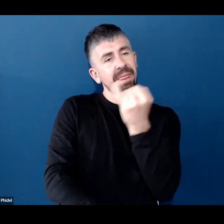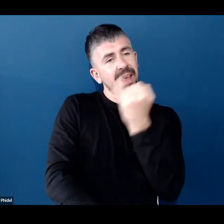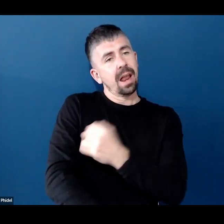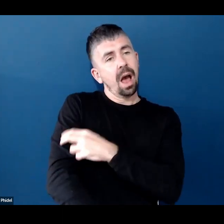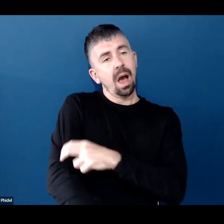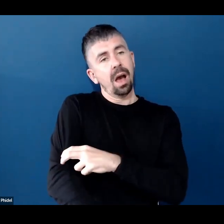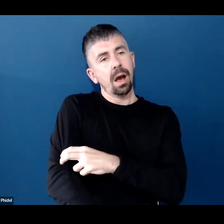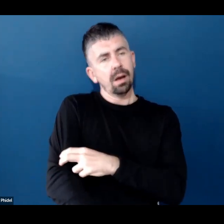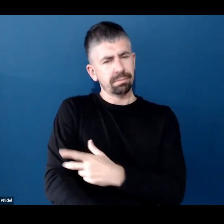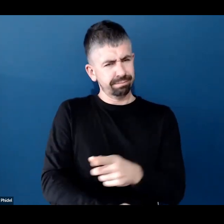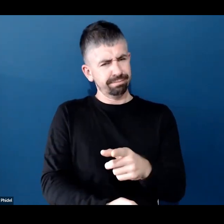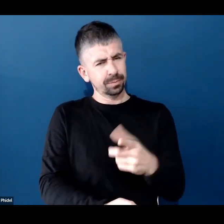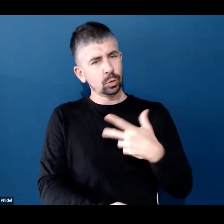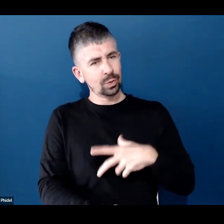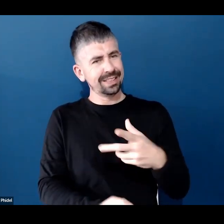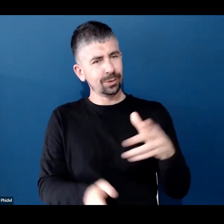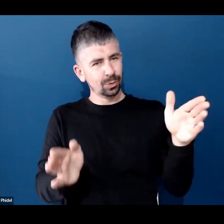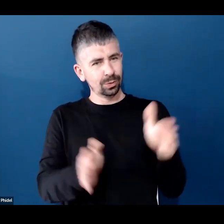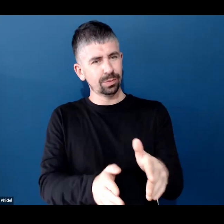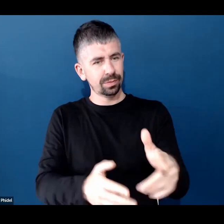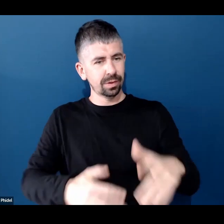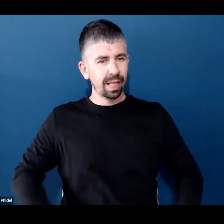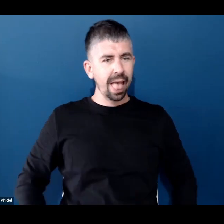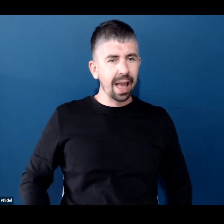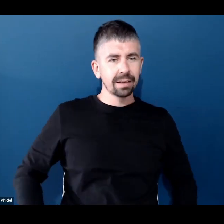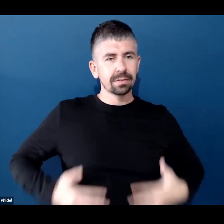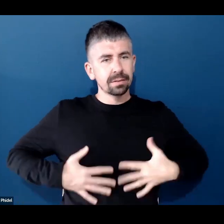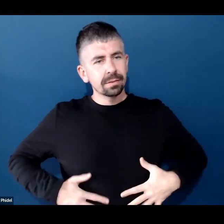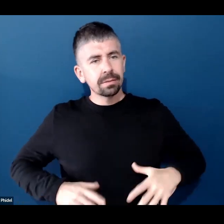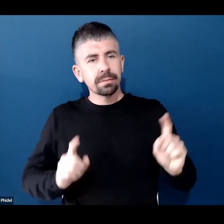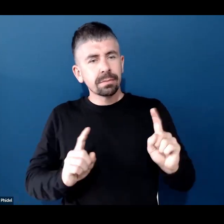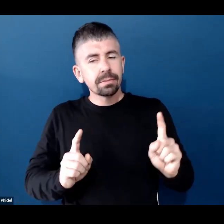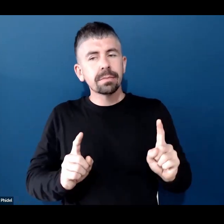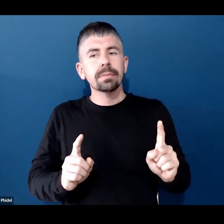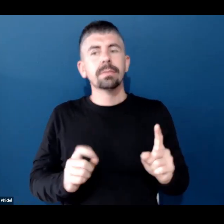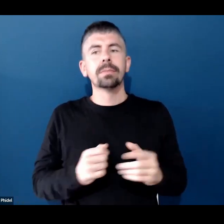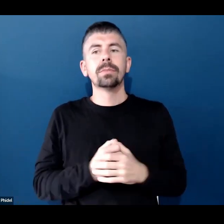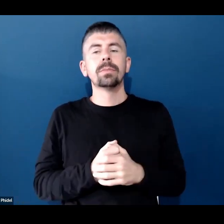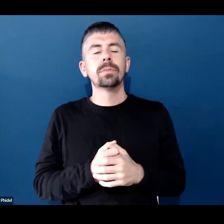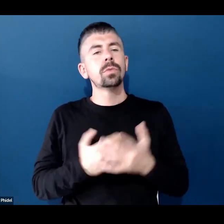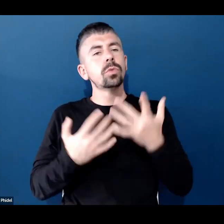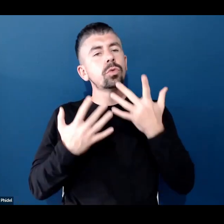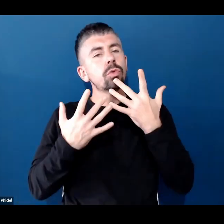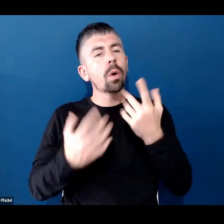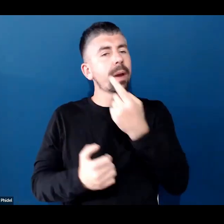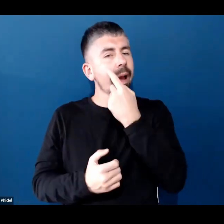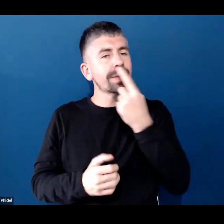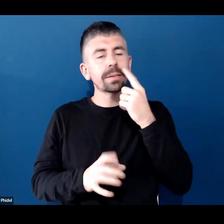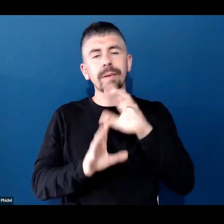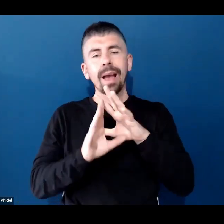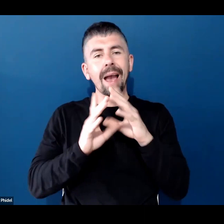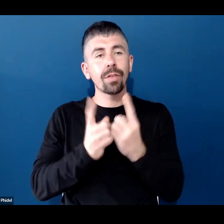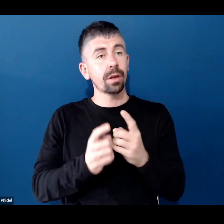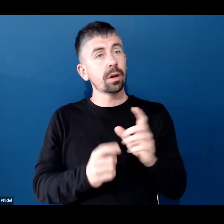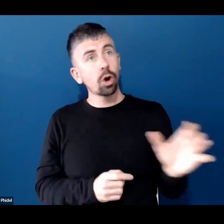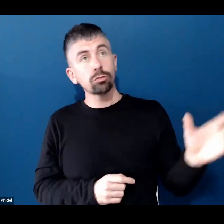Tim, but you need to lose 20 kilos. So what about your legs? What about the rest of your body? So show me evidence of countries